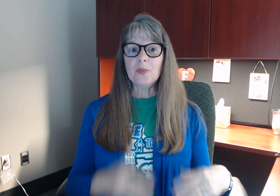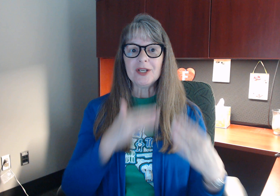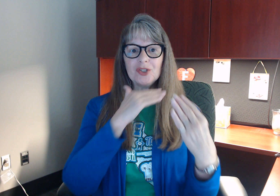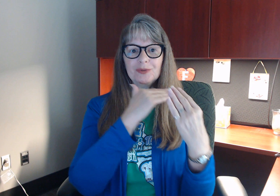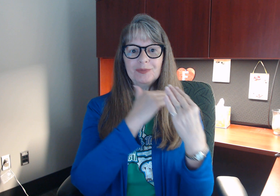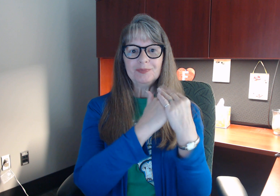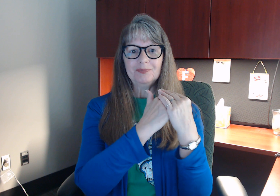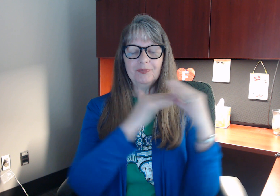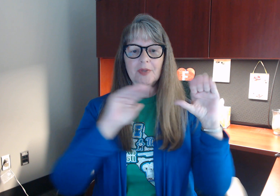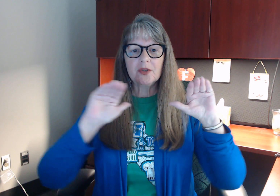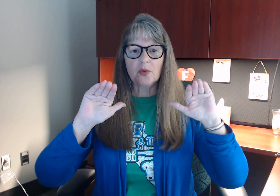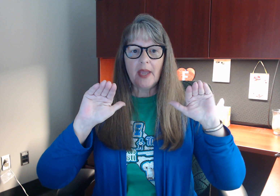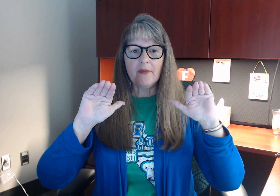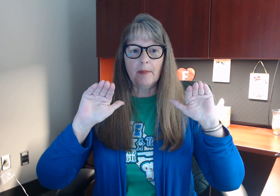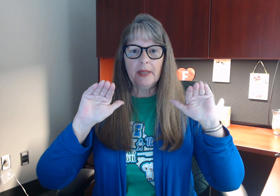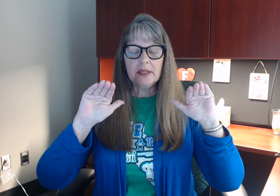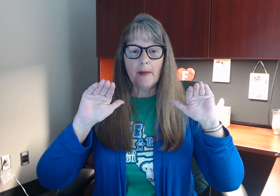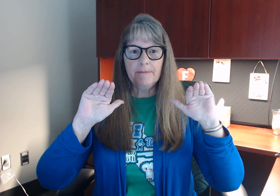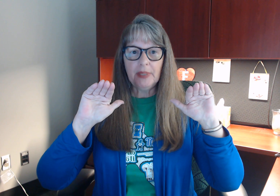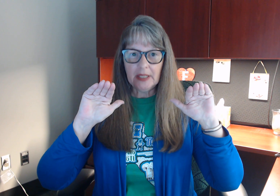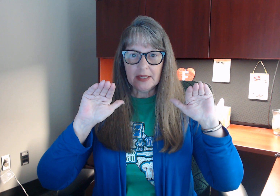Sandwich. So we have our bent B's.